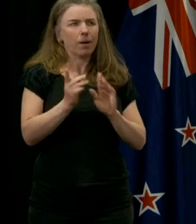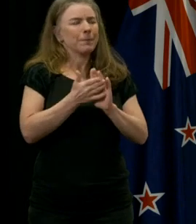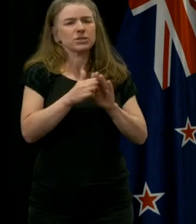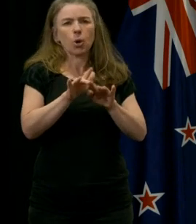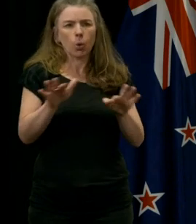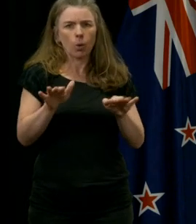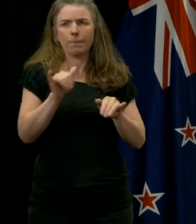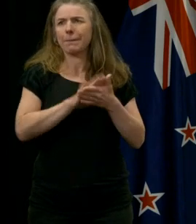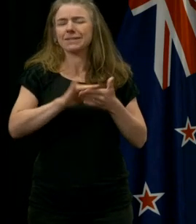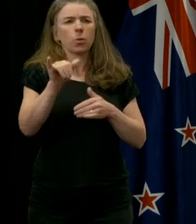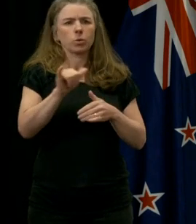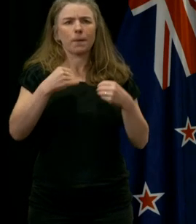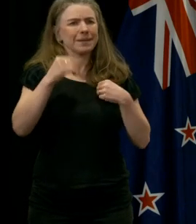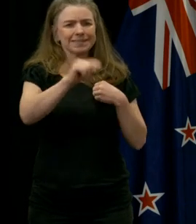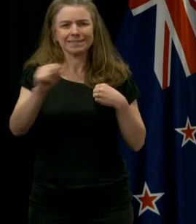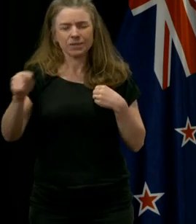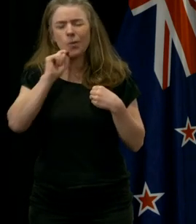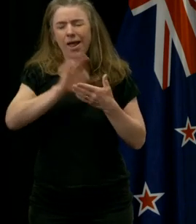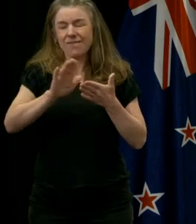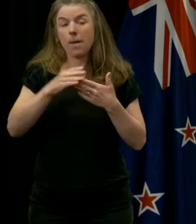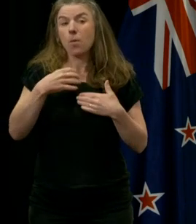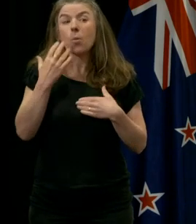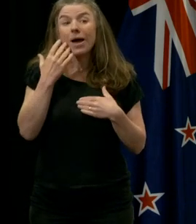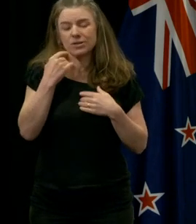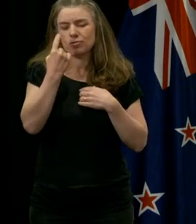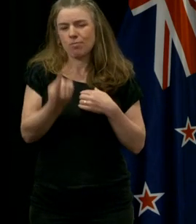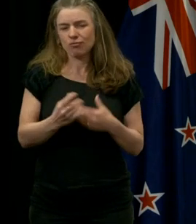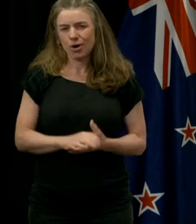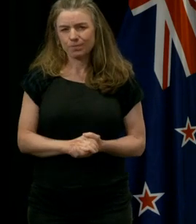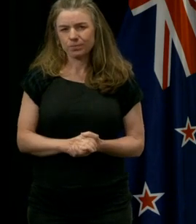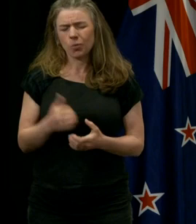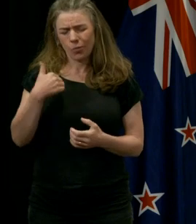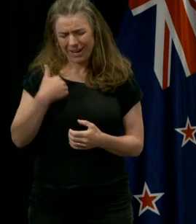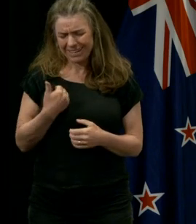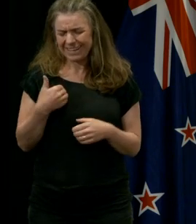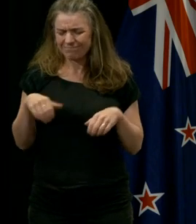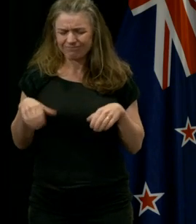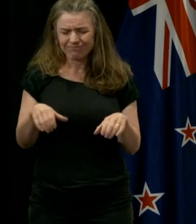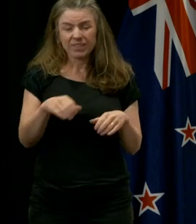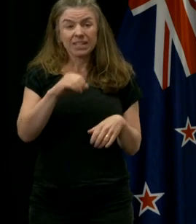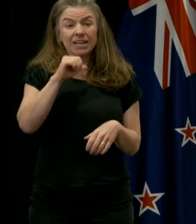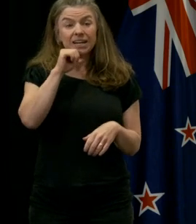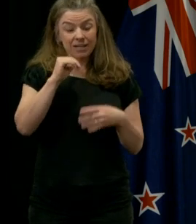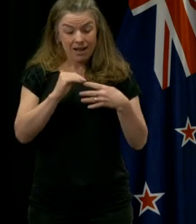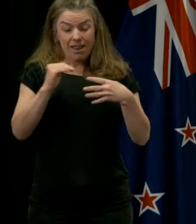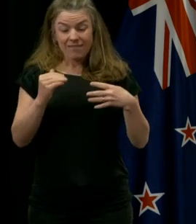tomorrow. Also, we will be ready to be responsive. If once we're at Alert Level 4, we discover that there